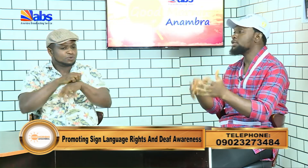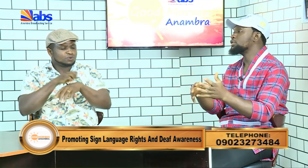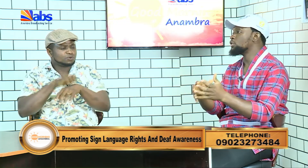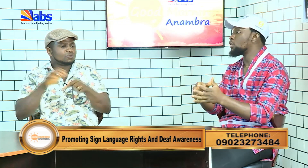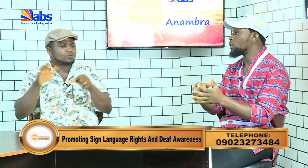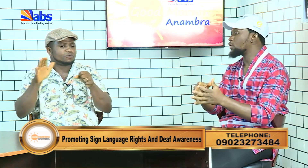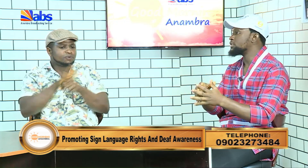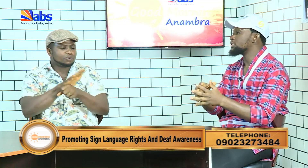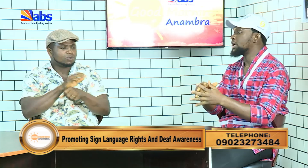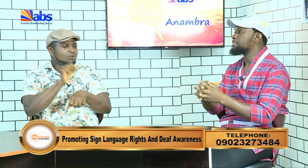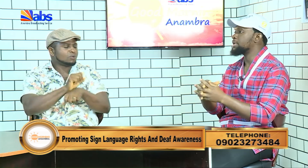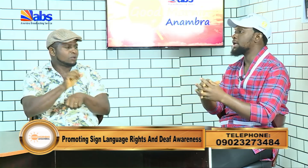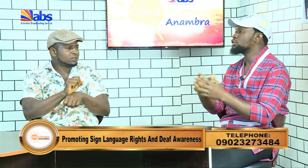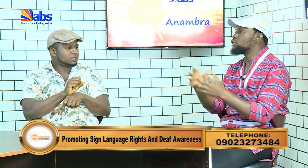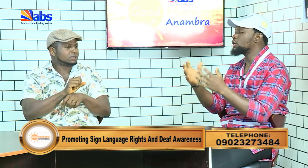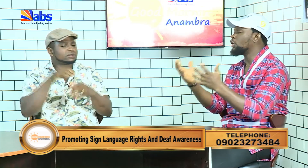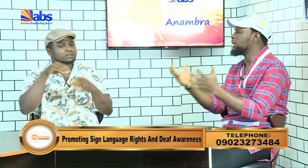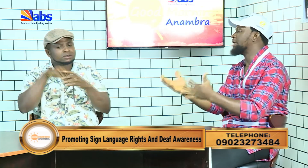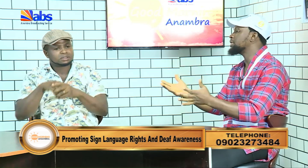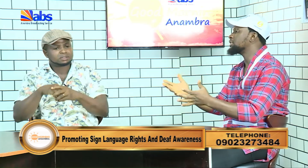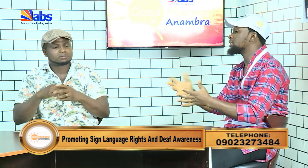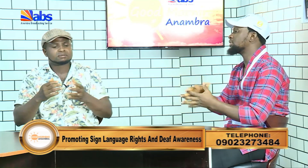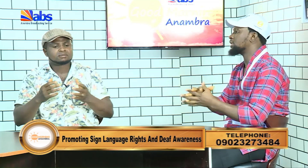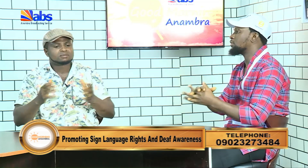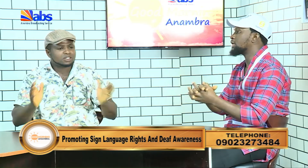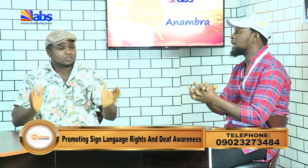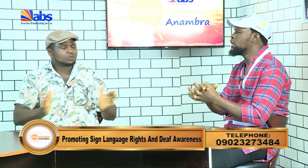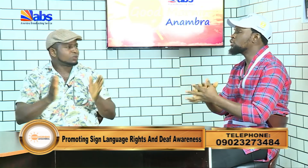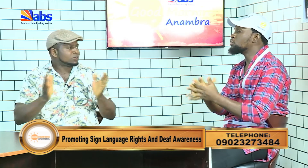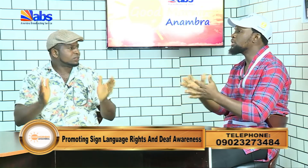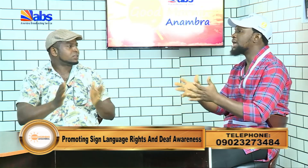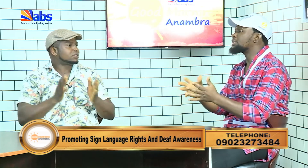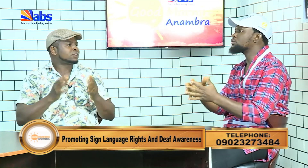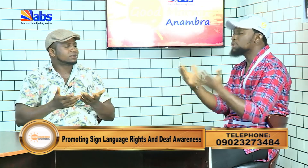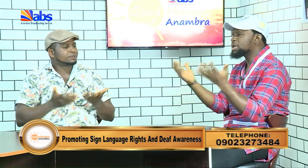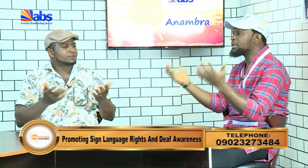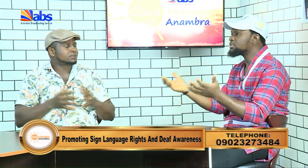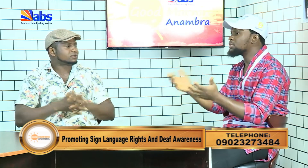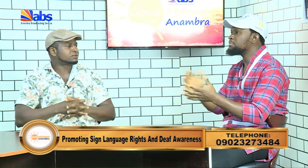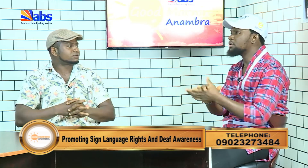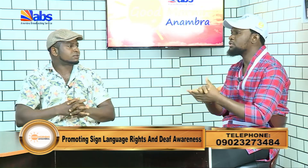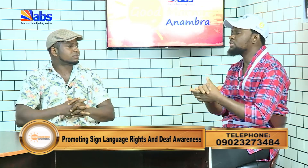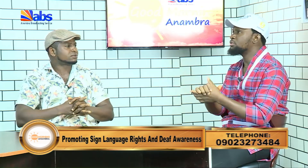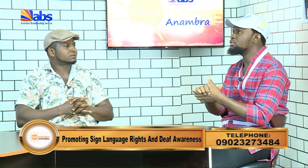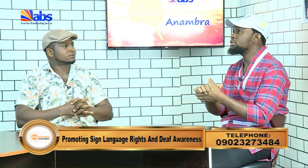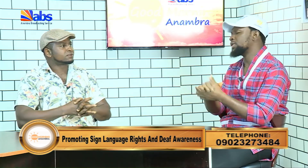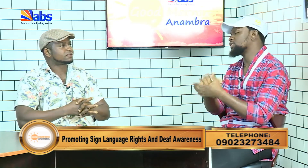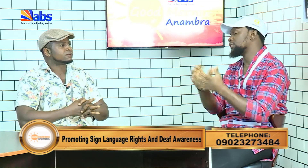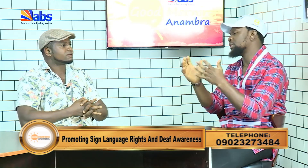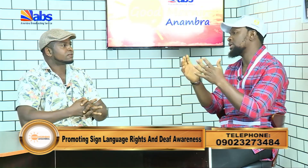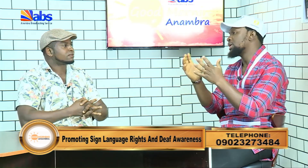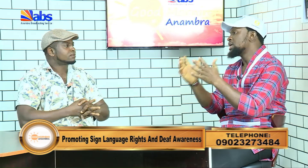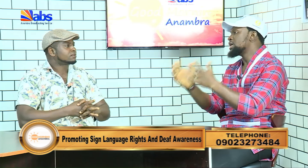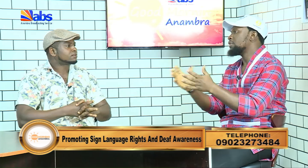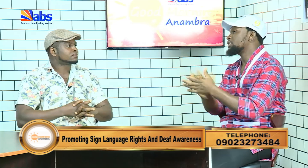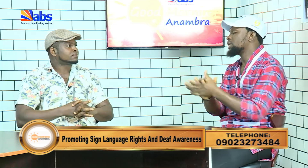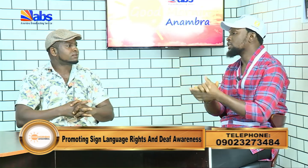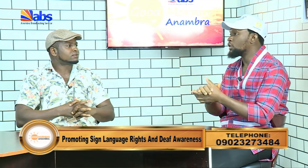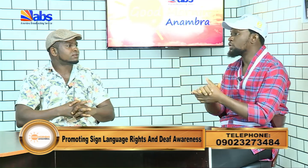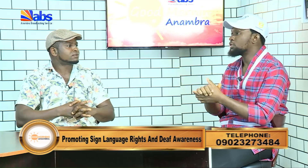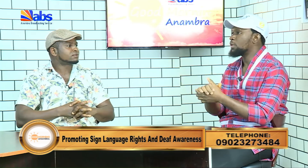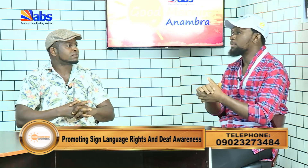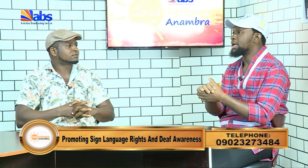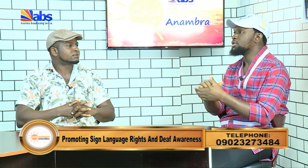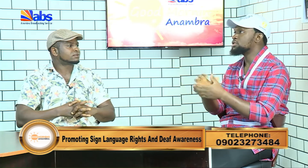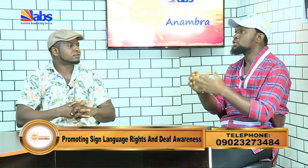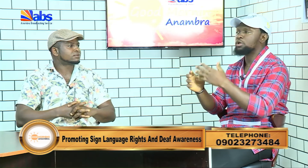making video calls, and joining online meetings and all that. So with that, we can as well make a good leverage of the